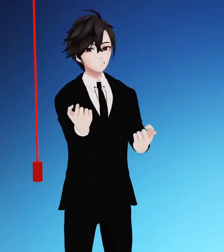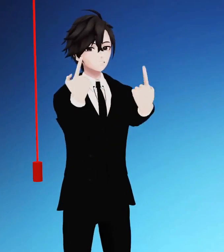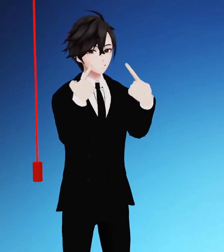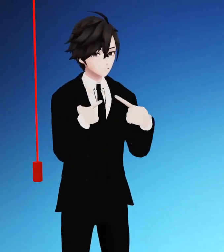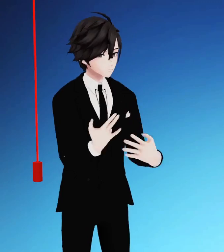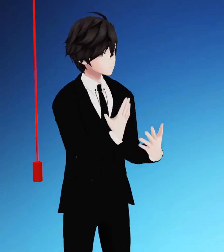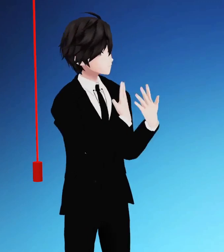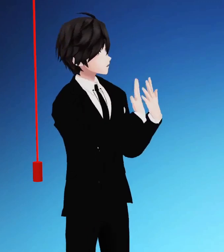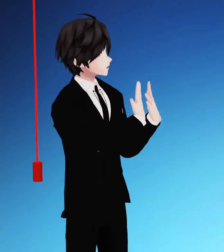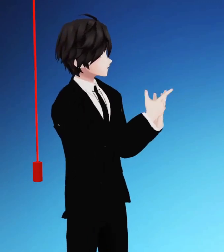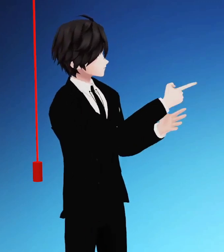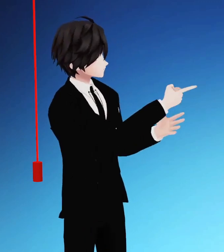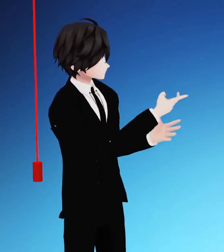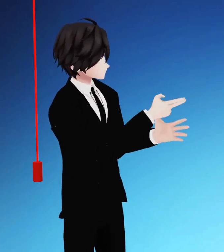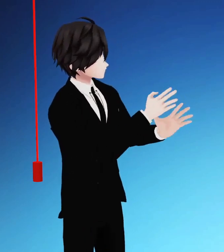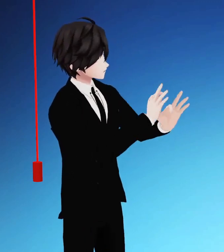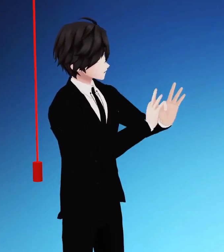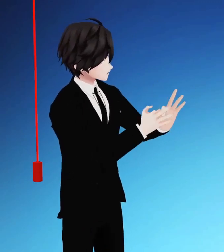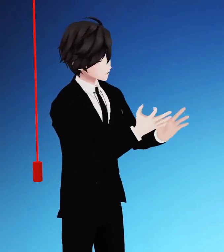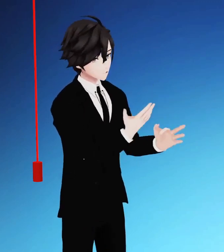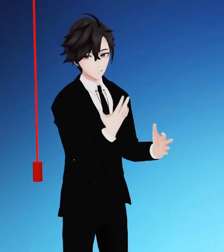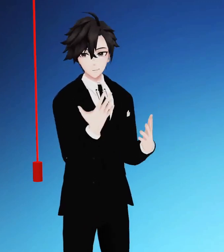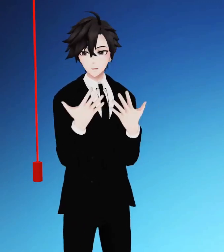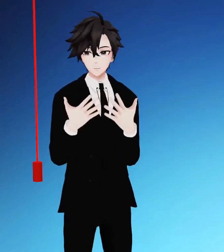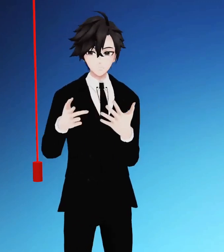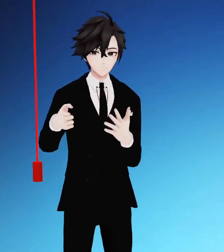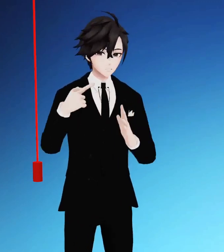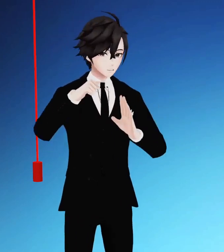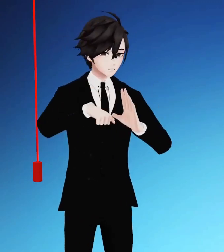Thank you for answering your questions, and again, thank you everybody for coming.